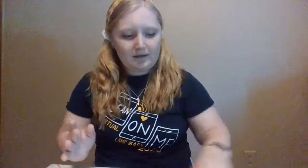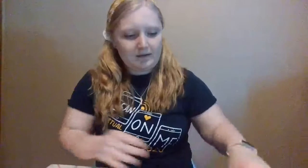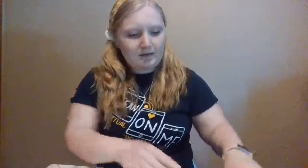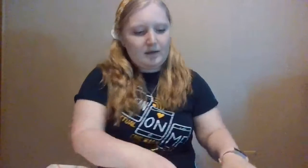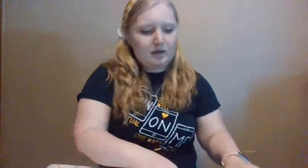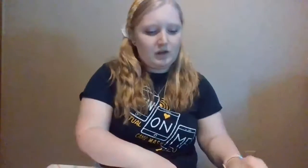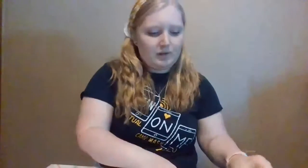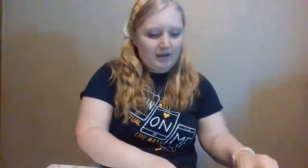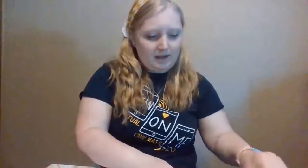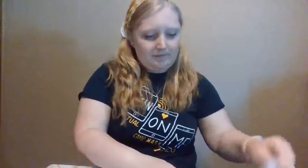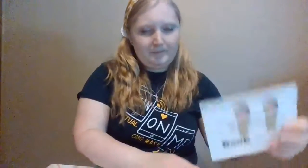Perfect. I'll show it again.